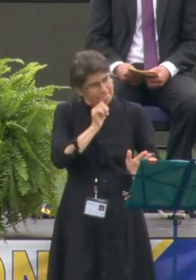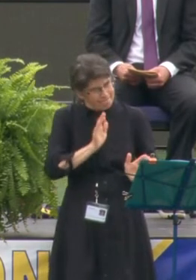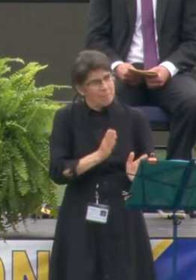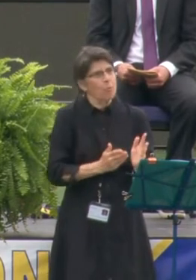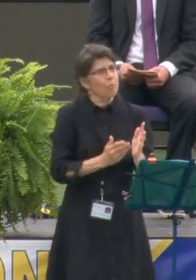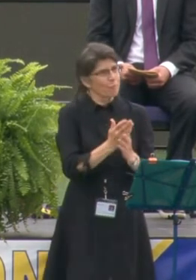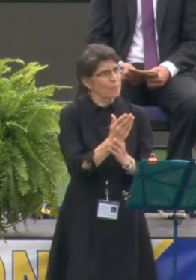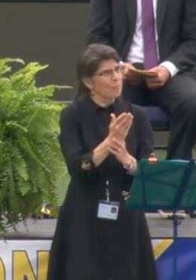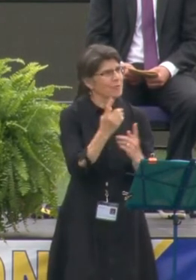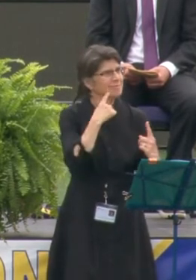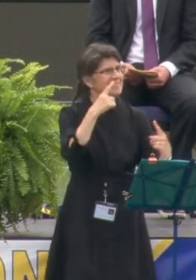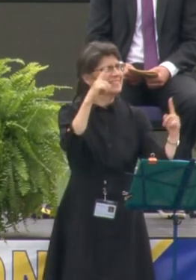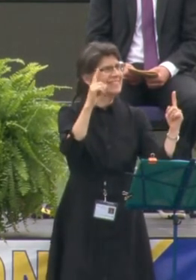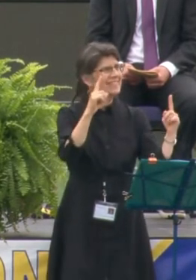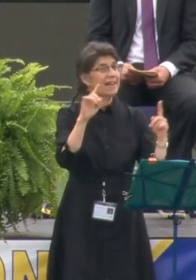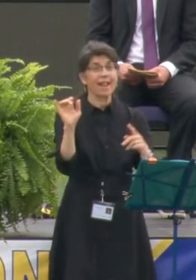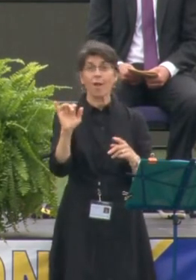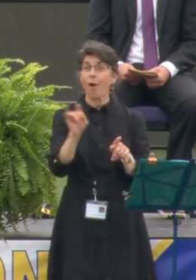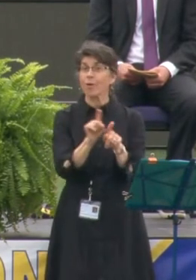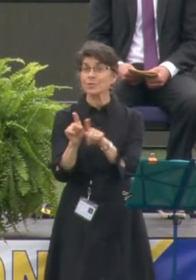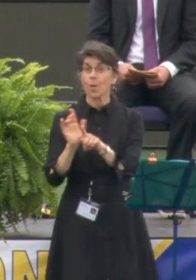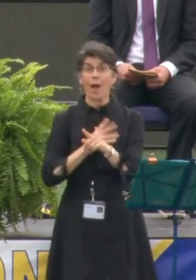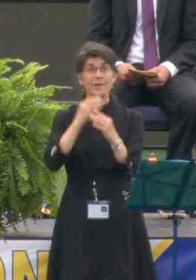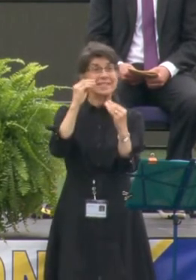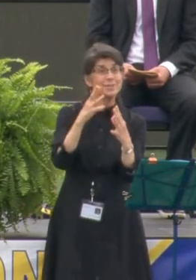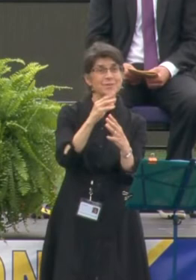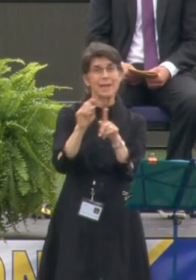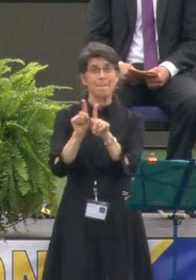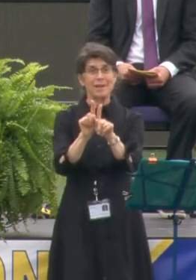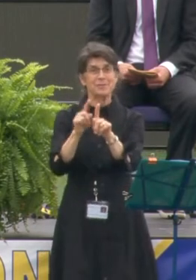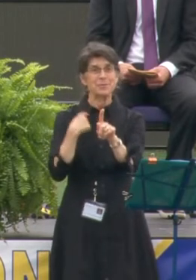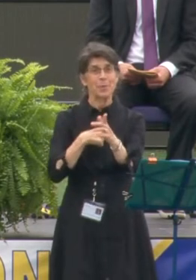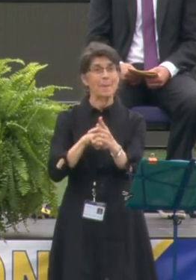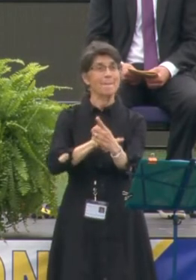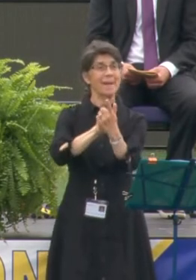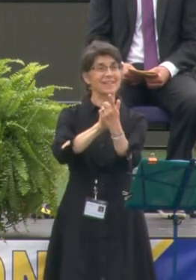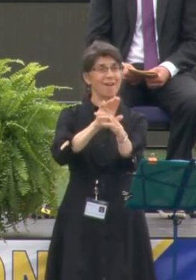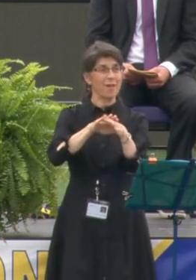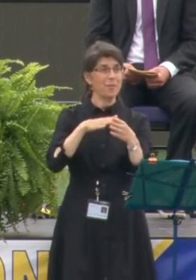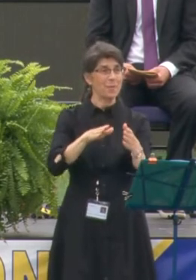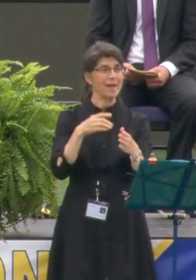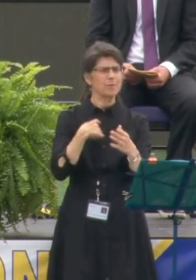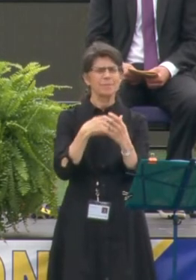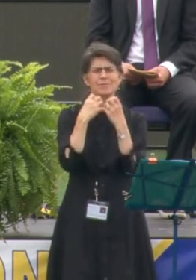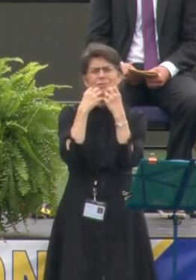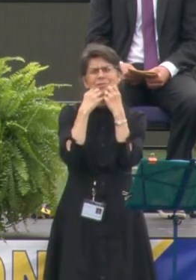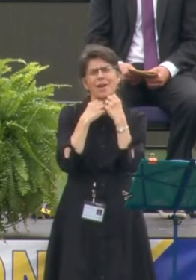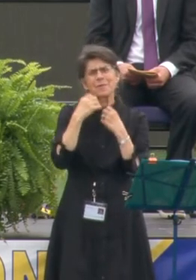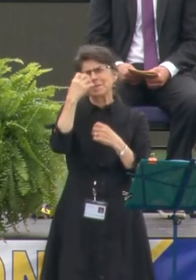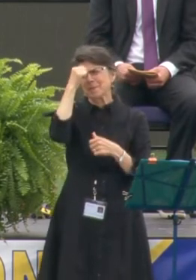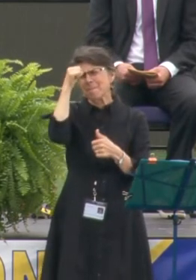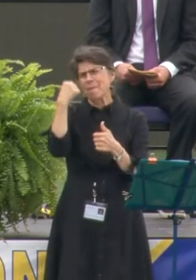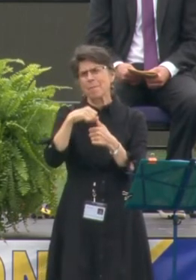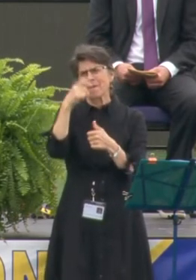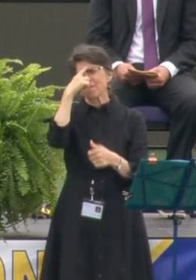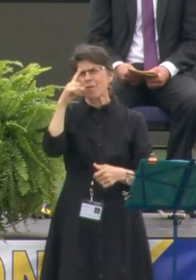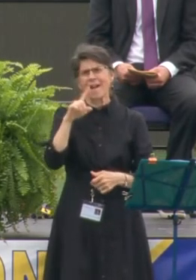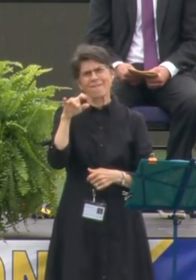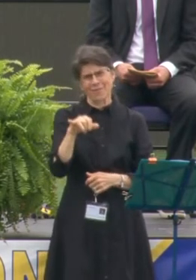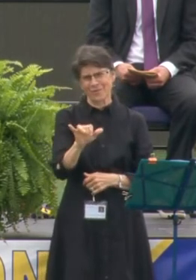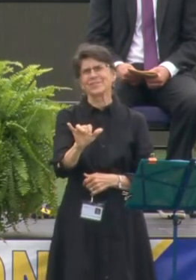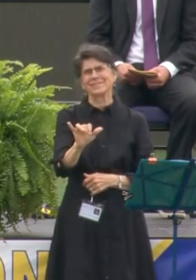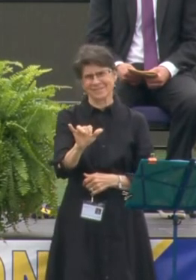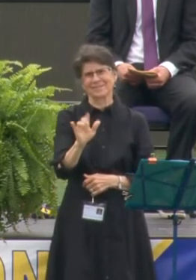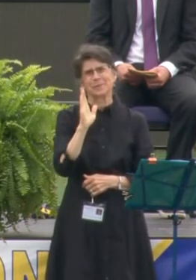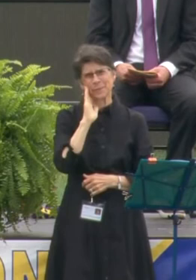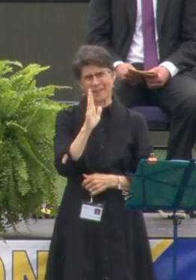well as our teachers and mentors that we met along the way. We will cherish these memories forever.